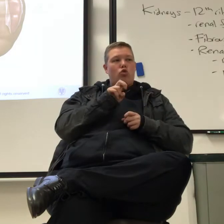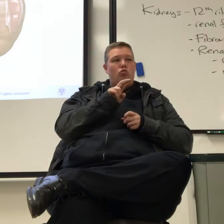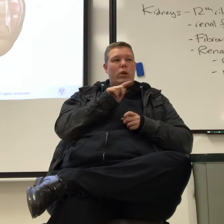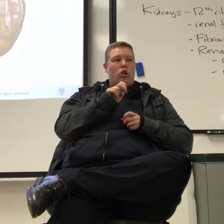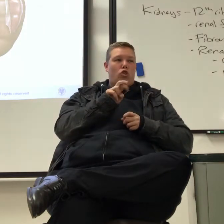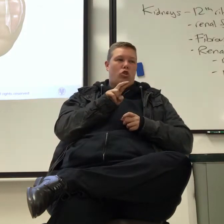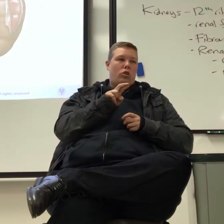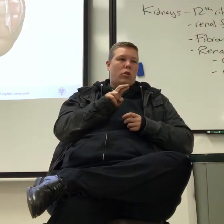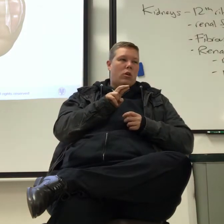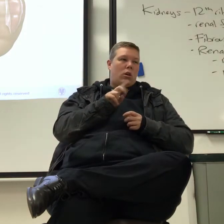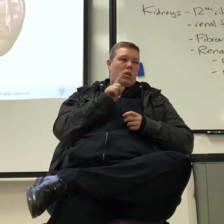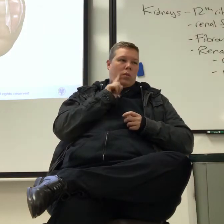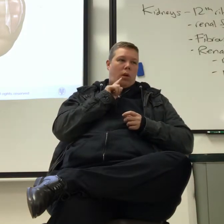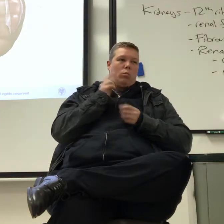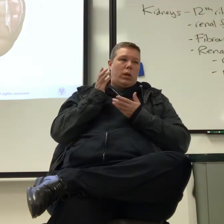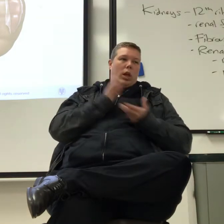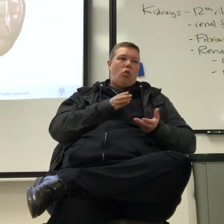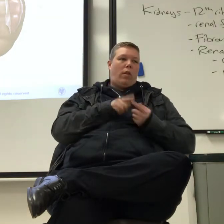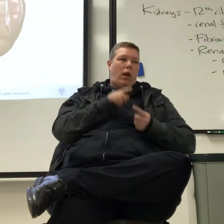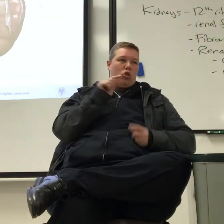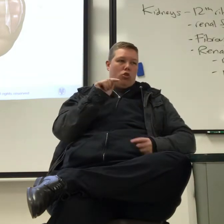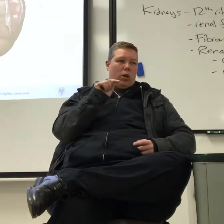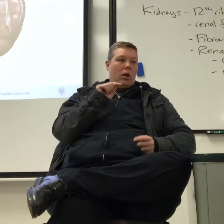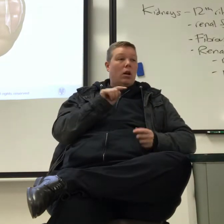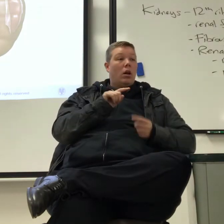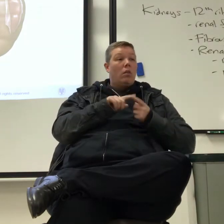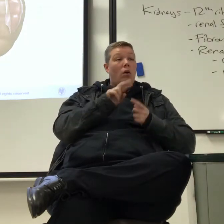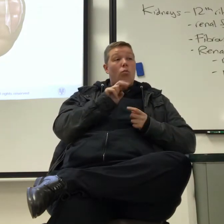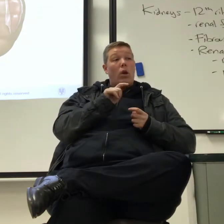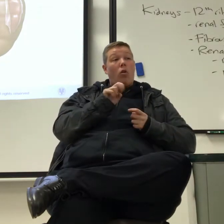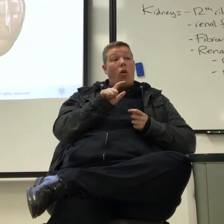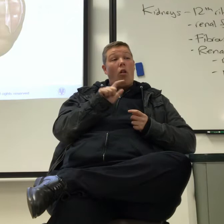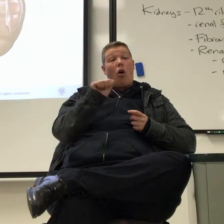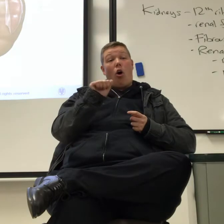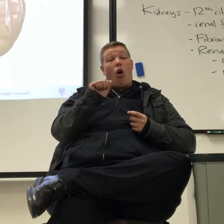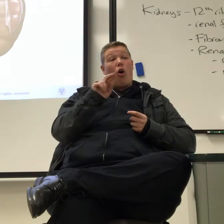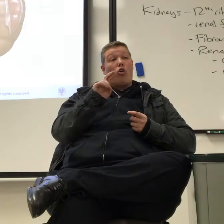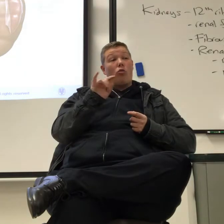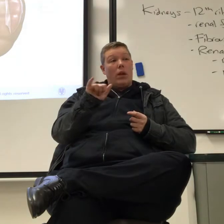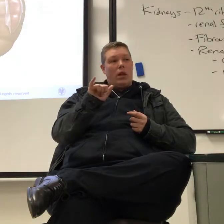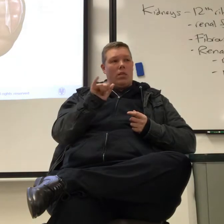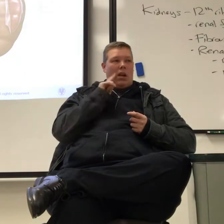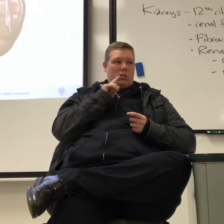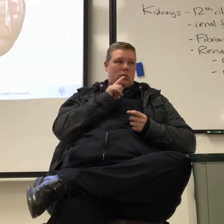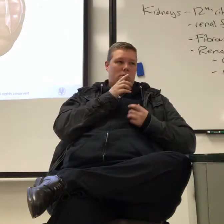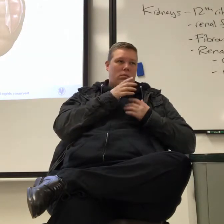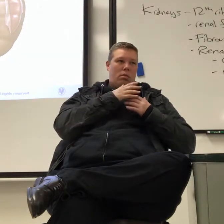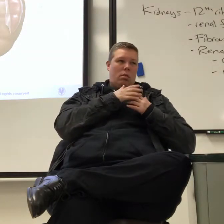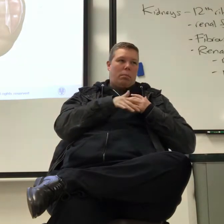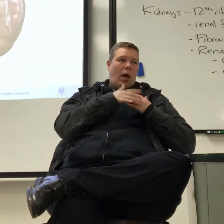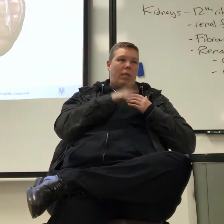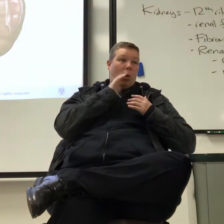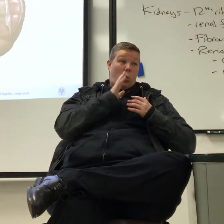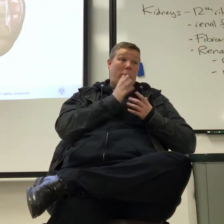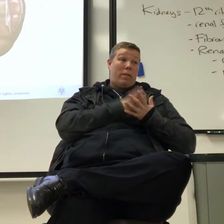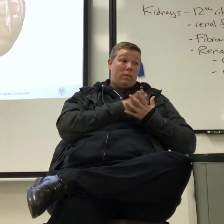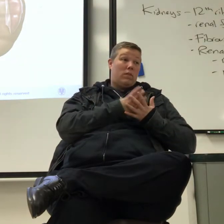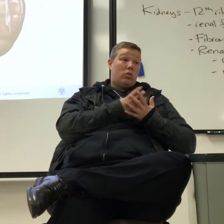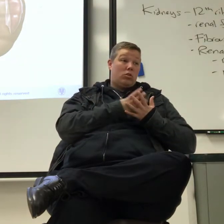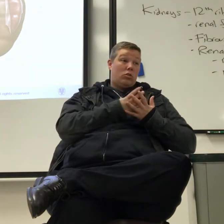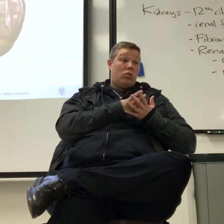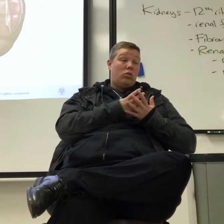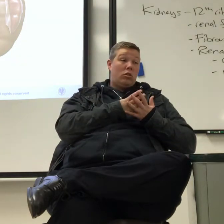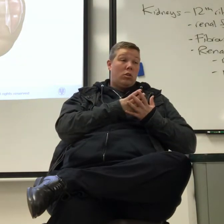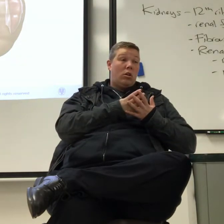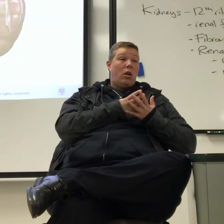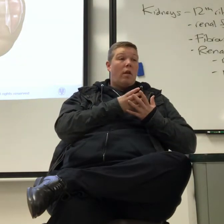That's the urine carrying structure. The renal artery is supplying the blood that's being filtered. The renal vein will take